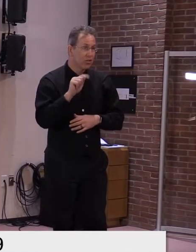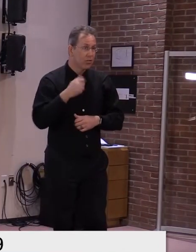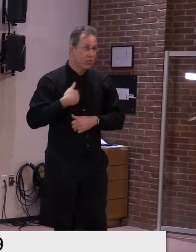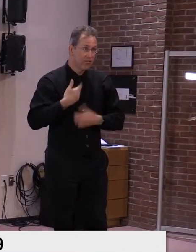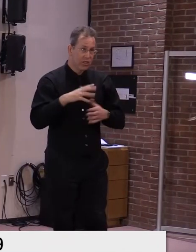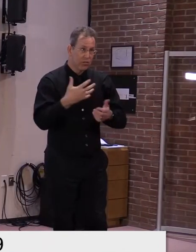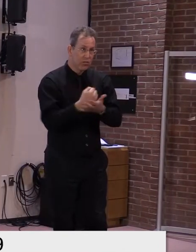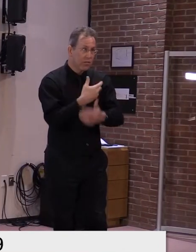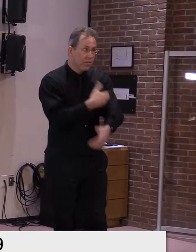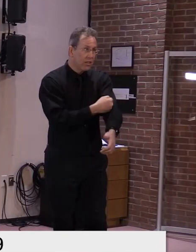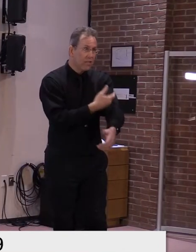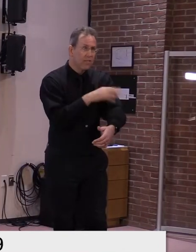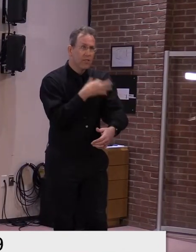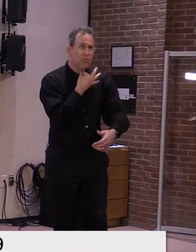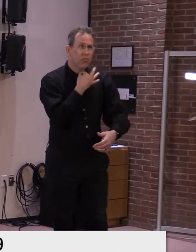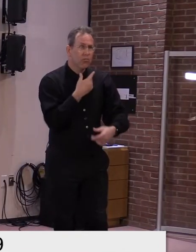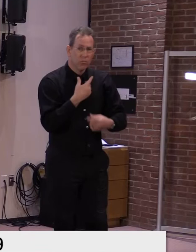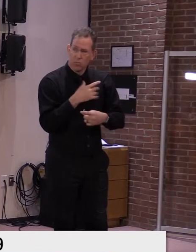VA?